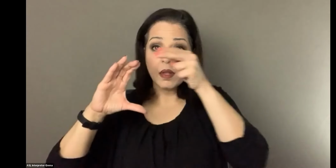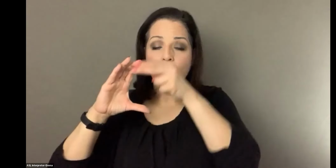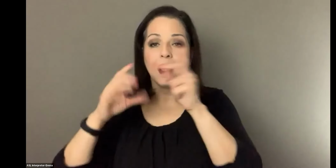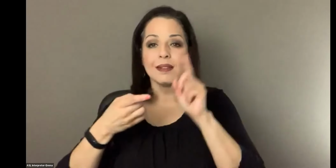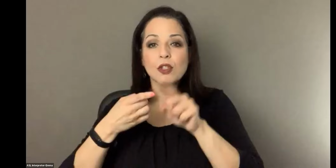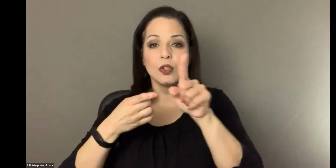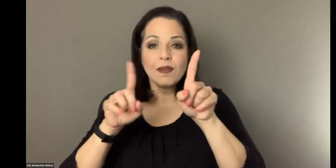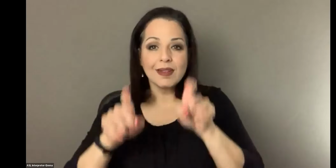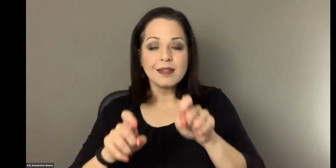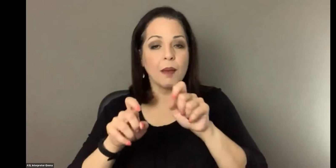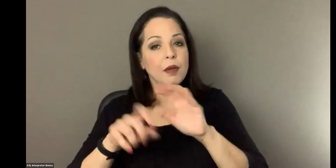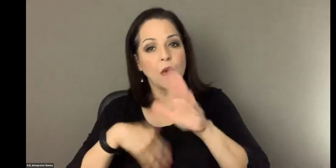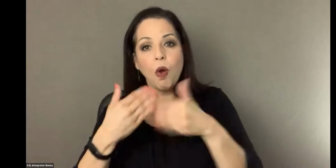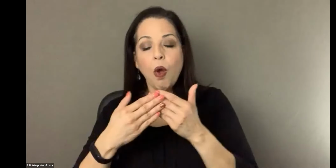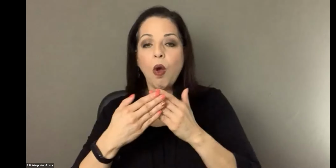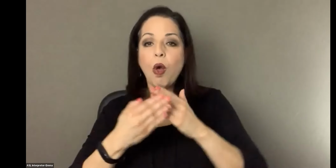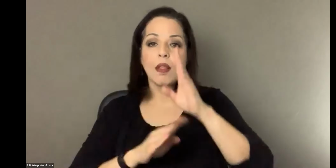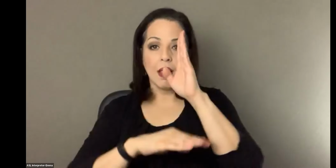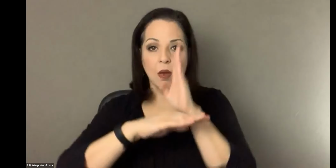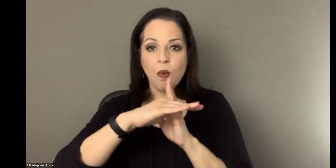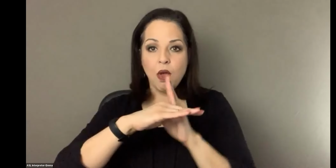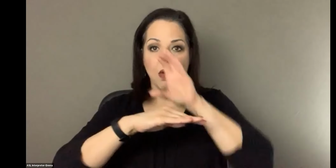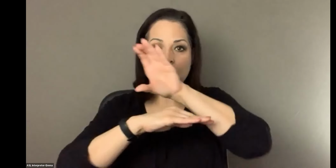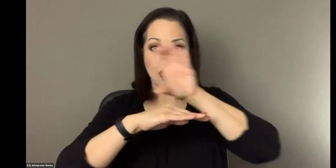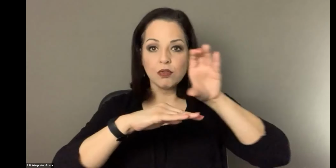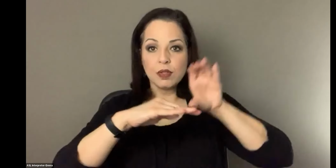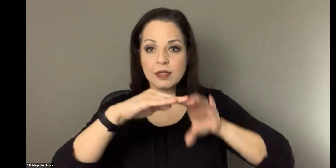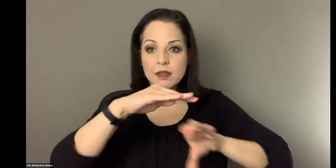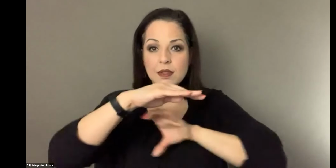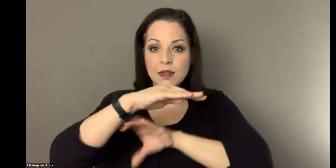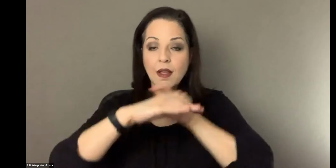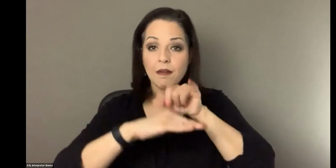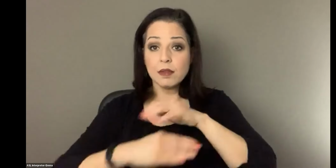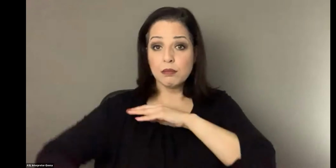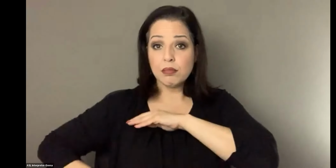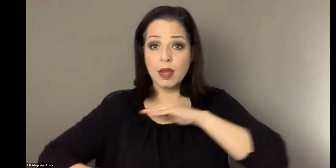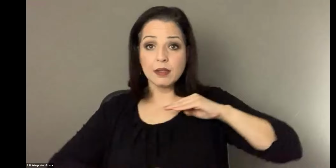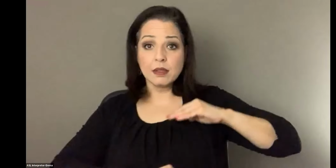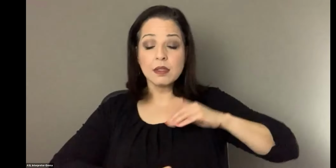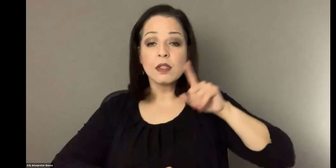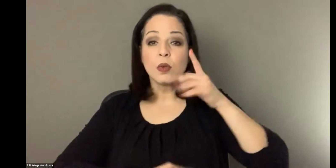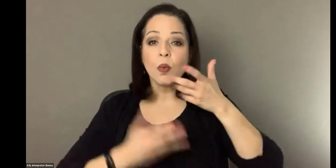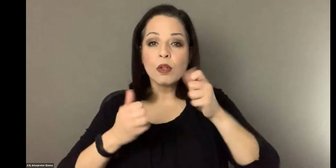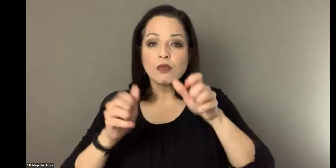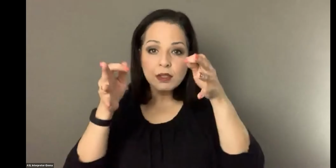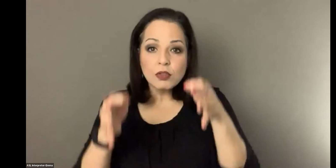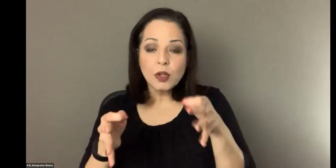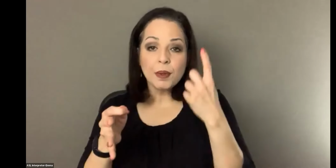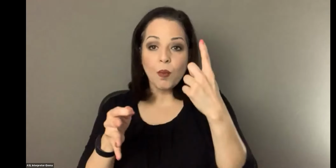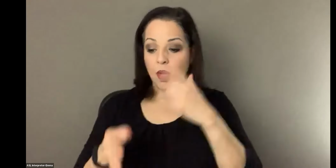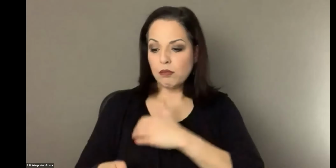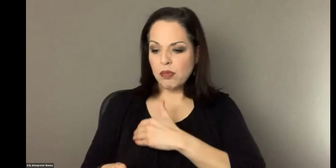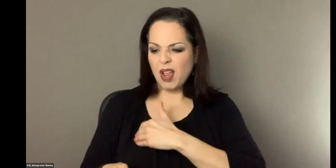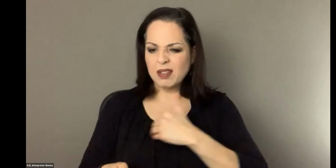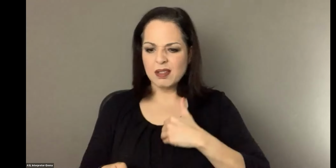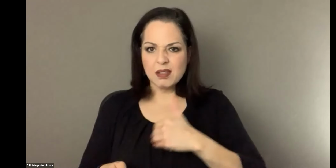all quadrants of the breast. You want to try and determine in one breast if you feel